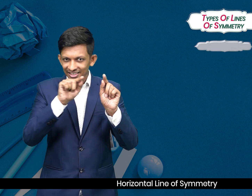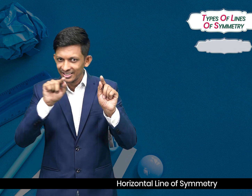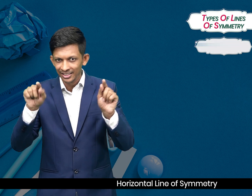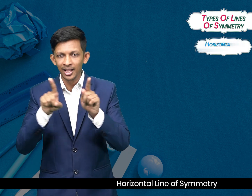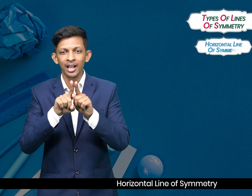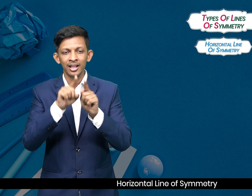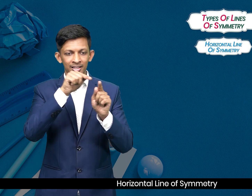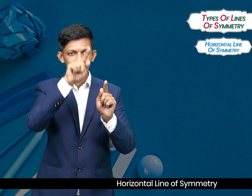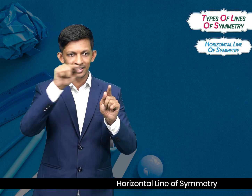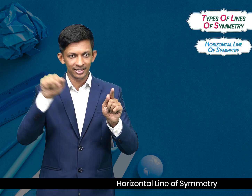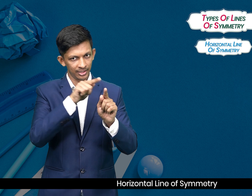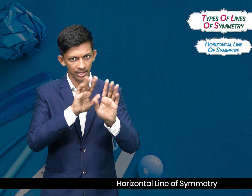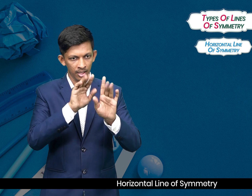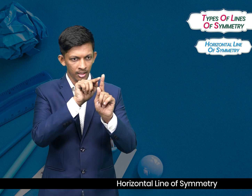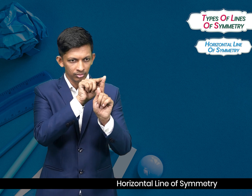Horizontal line of symmetry.